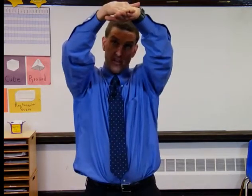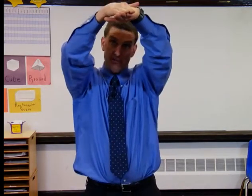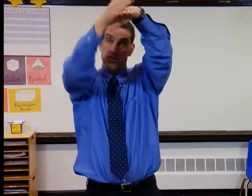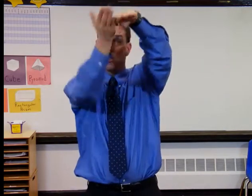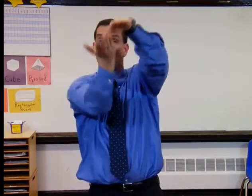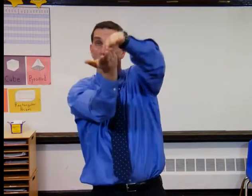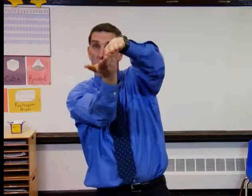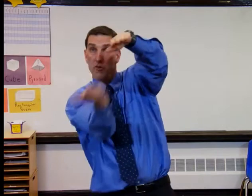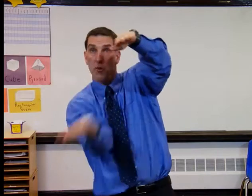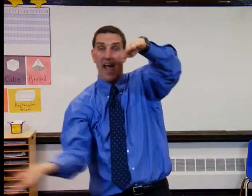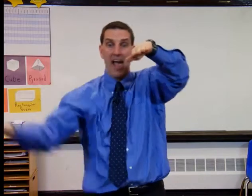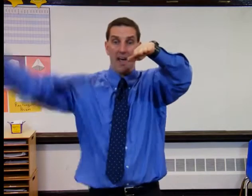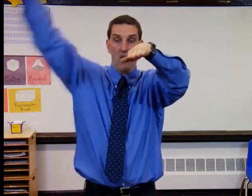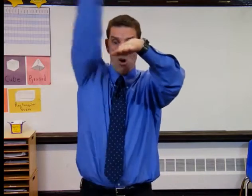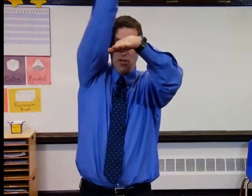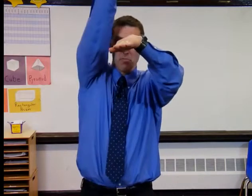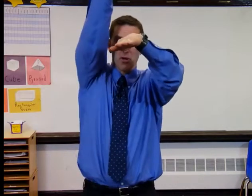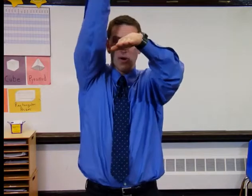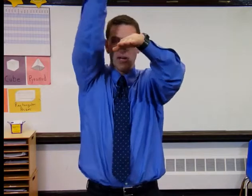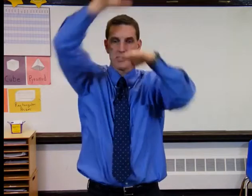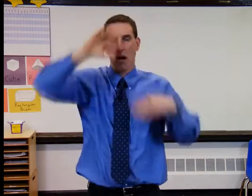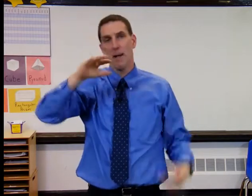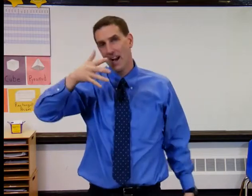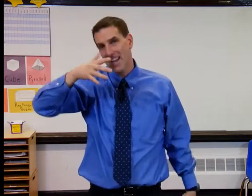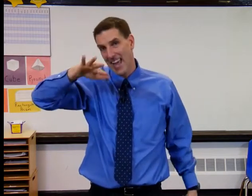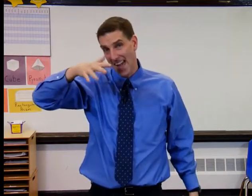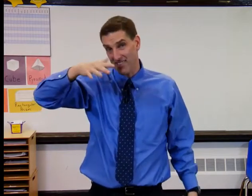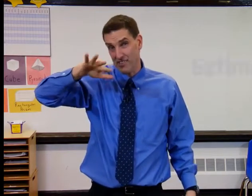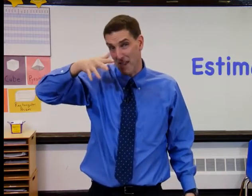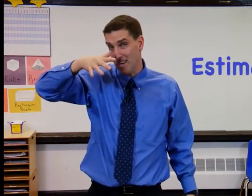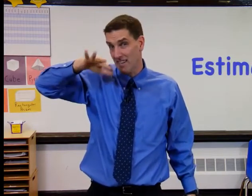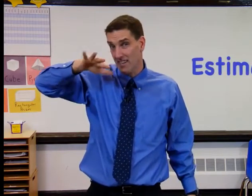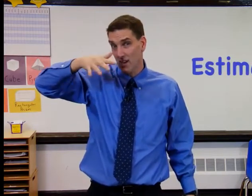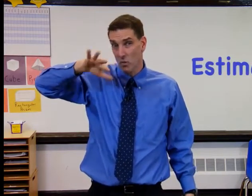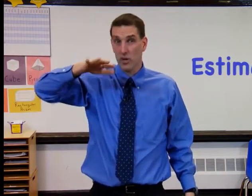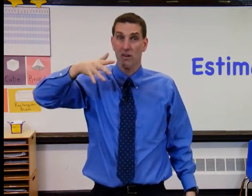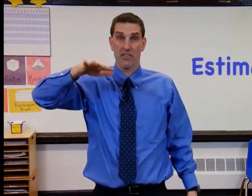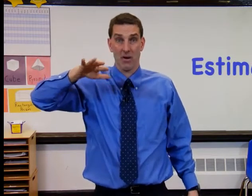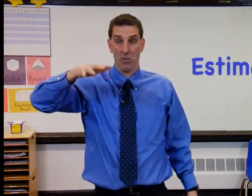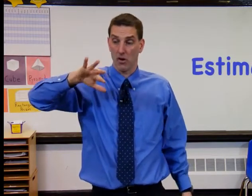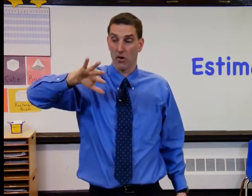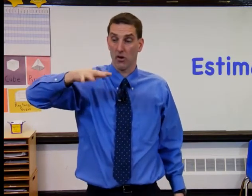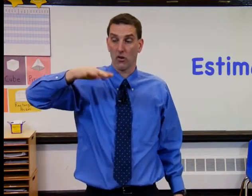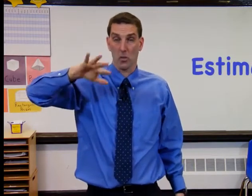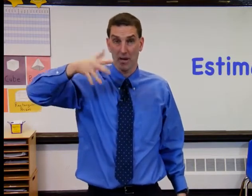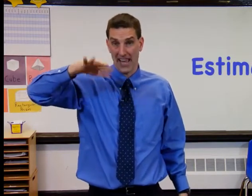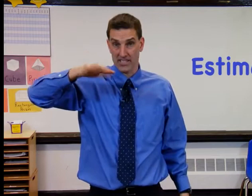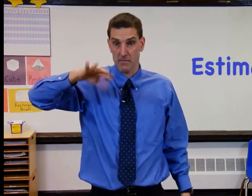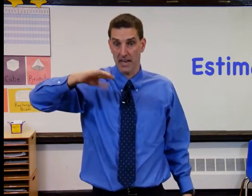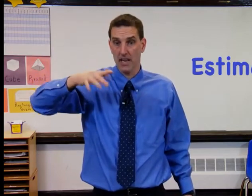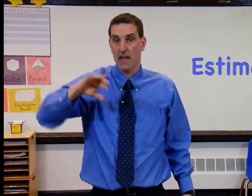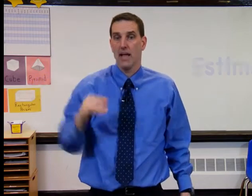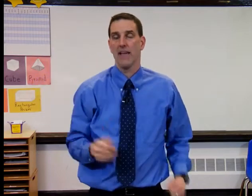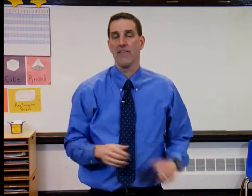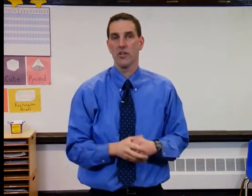difference. Or if you want to add on, you put it right on top. Again, estimate. We covered that one earlier one, estimate. And then you could